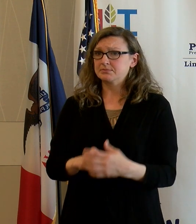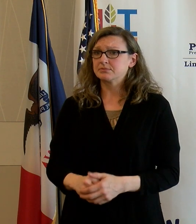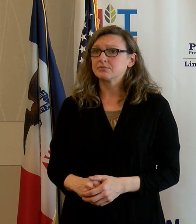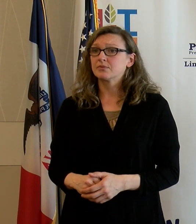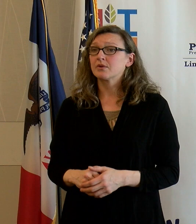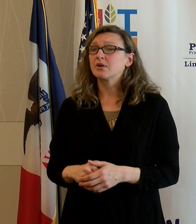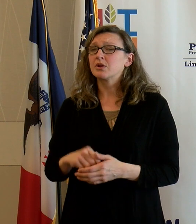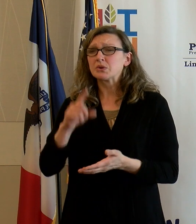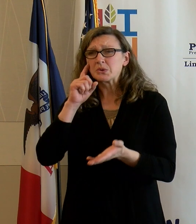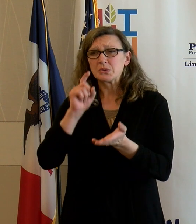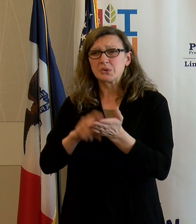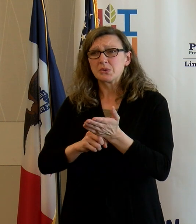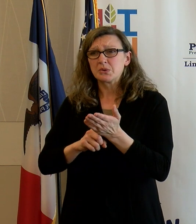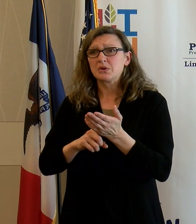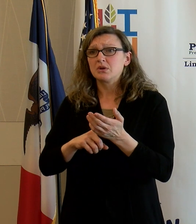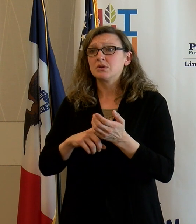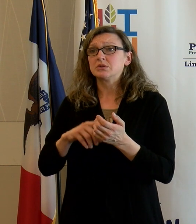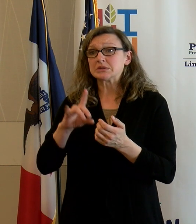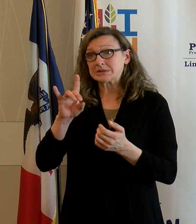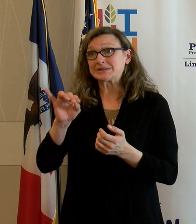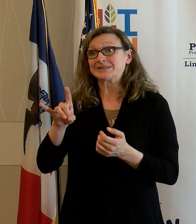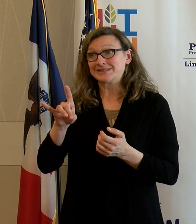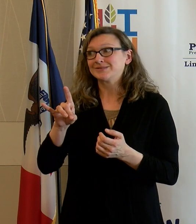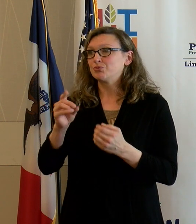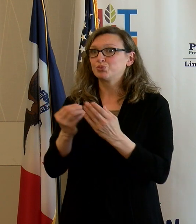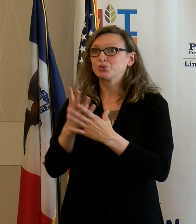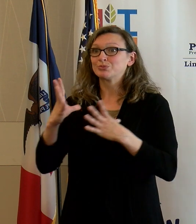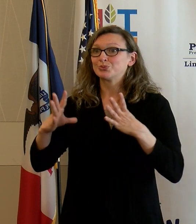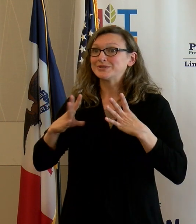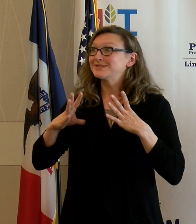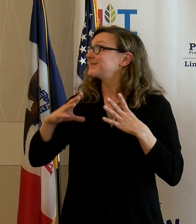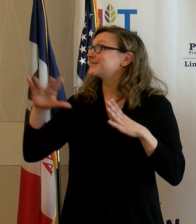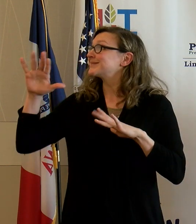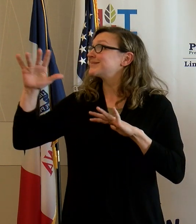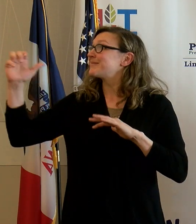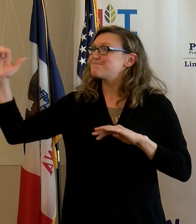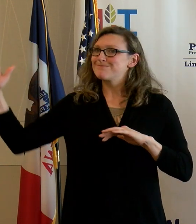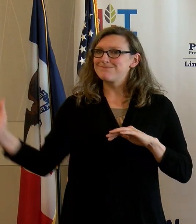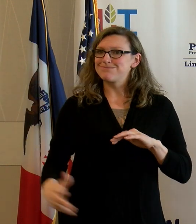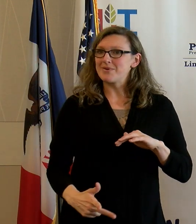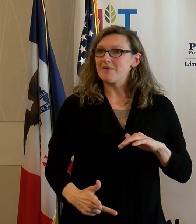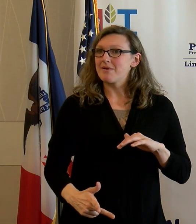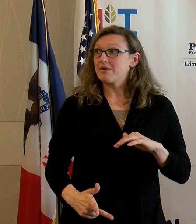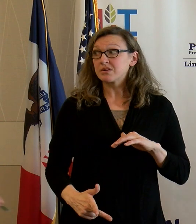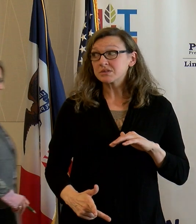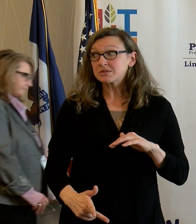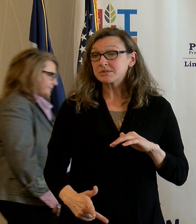spring break, brought back the virus with them, and so to what extent?